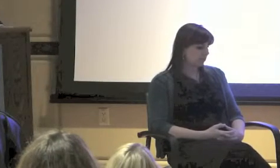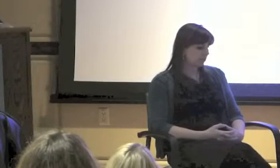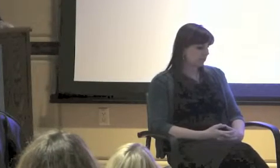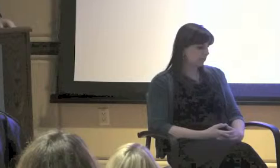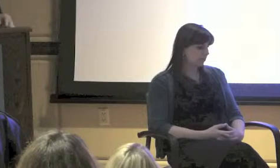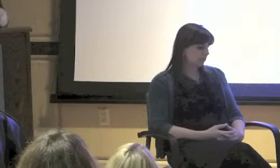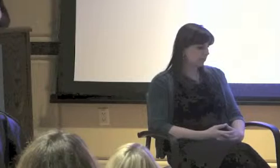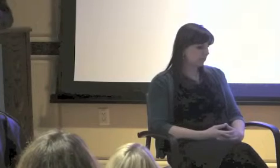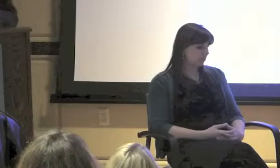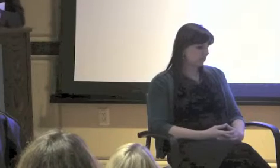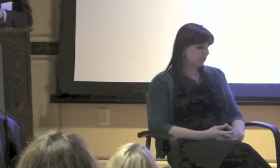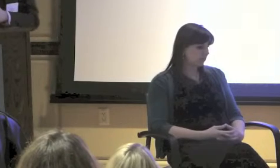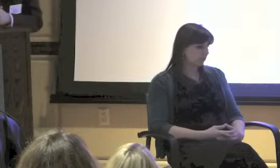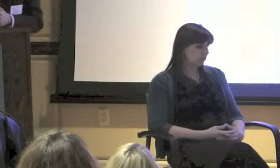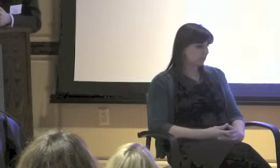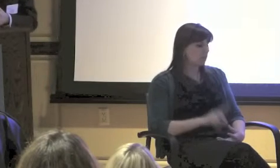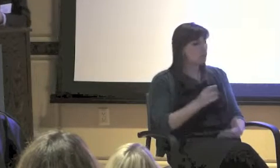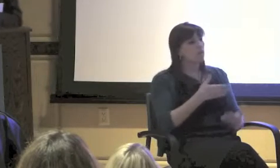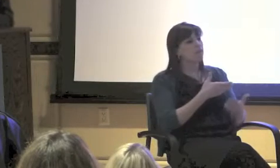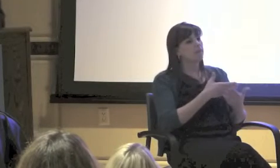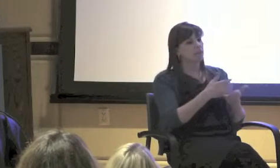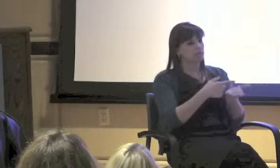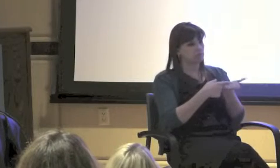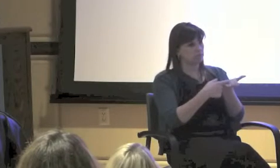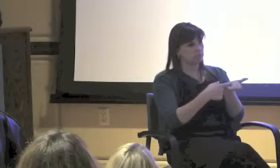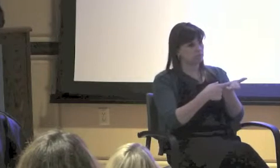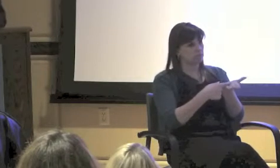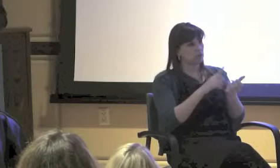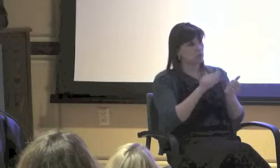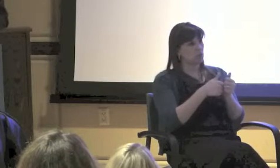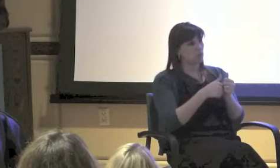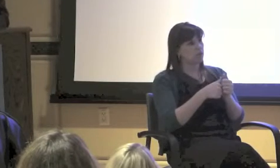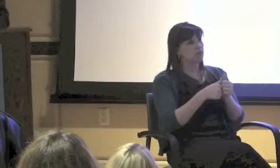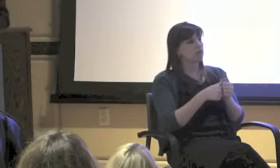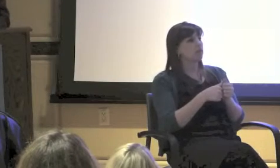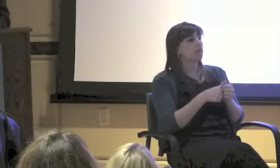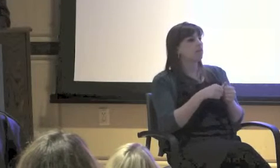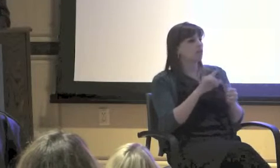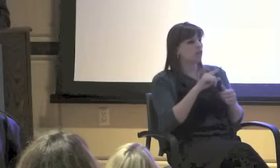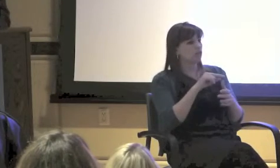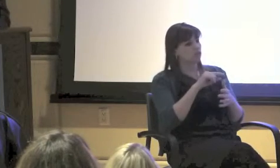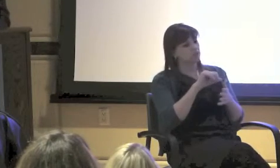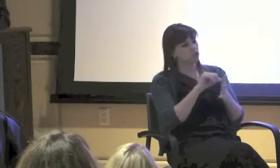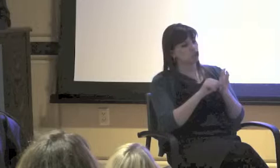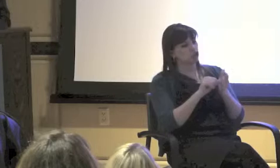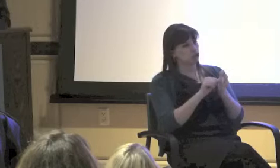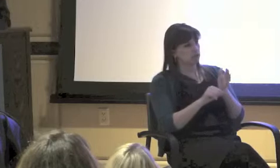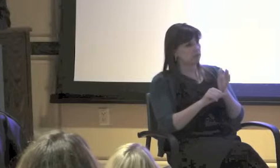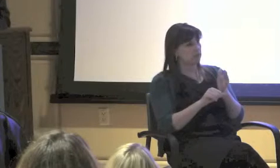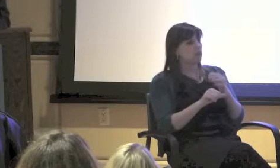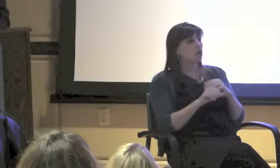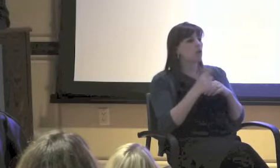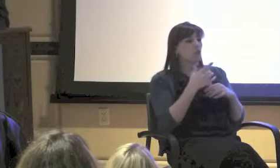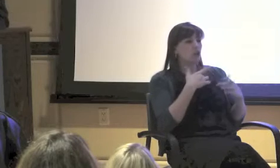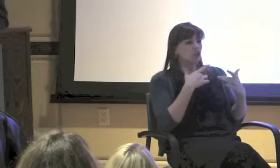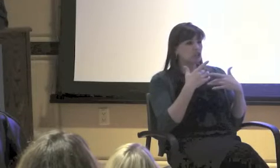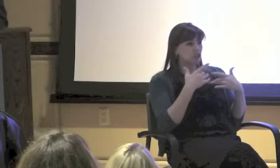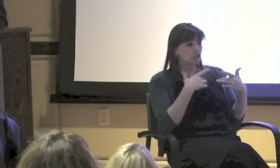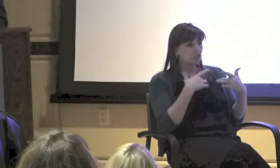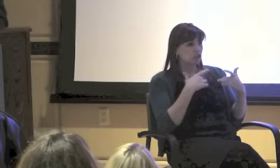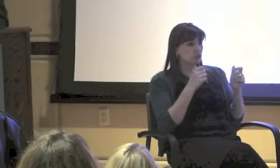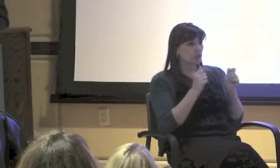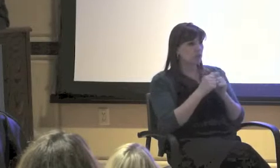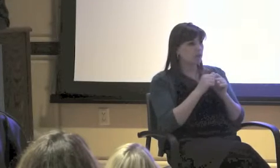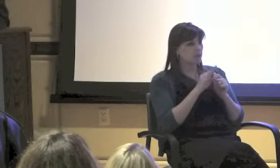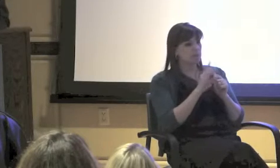So one thing I want to talk about with regards to bladder outlet surgery is that one of the concerns we always have